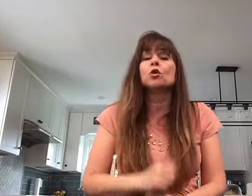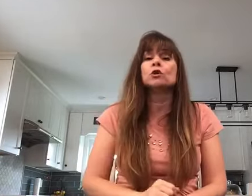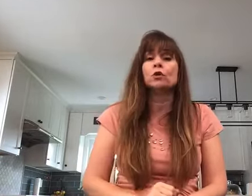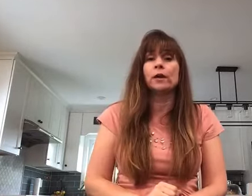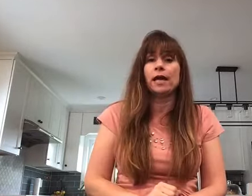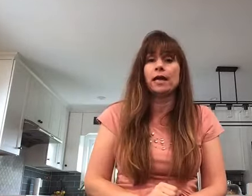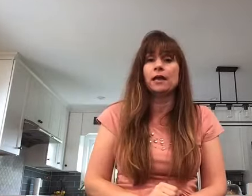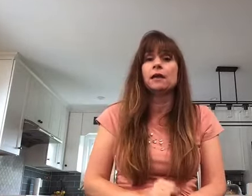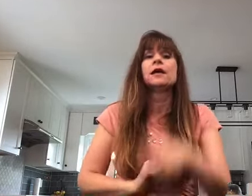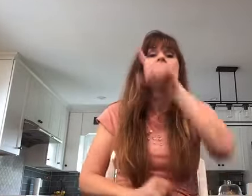blows away.